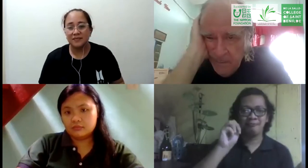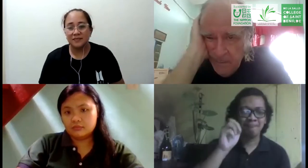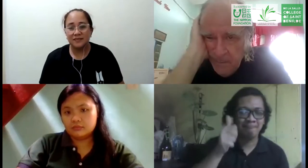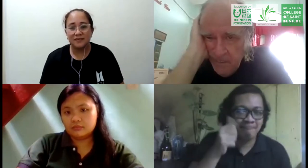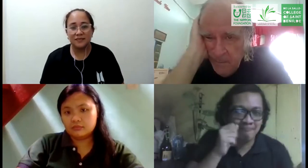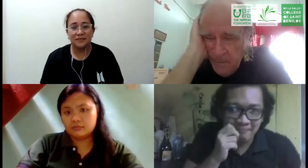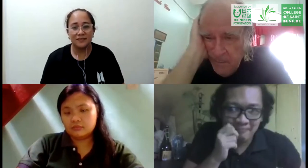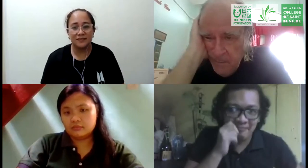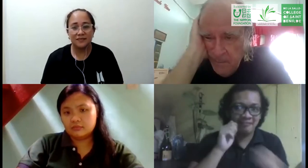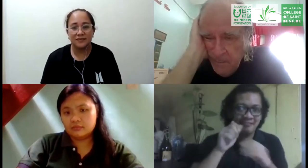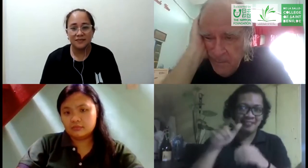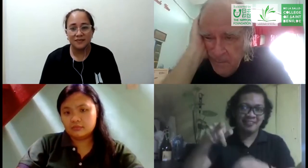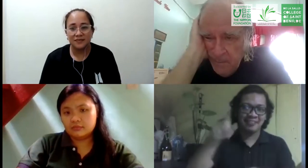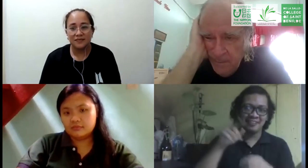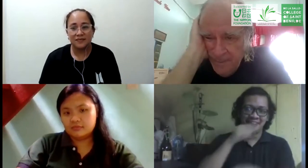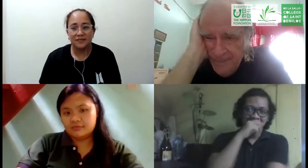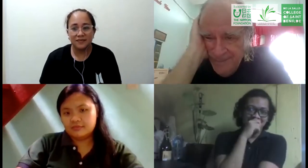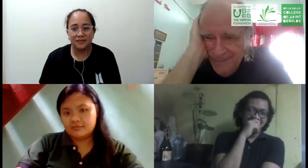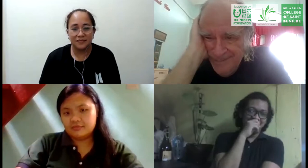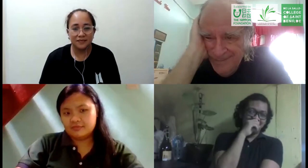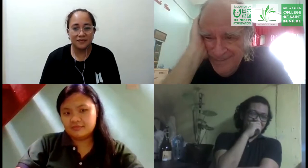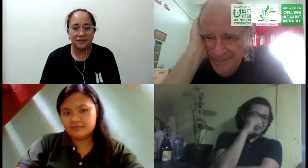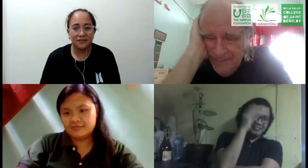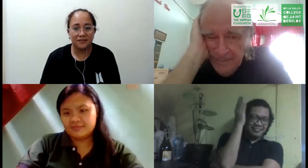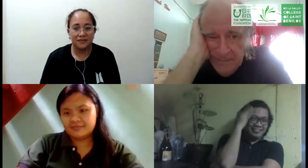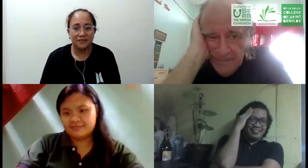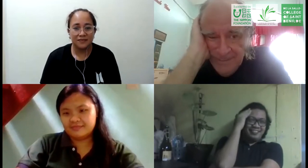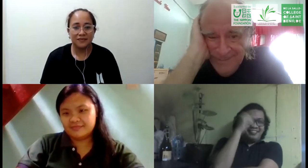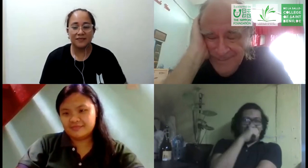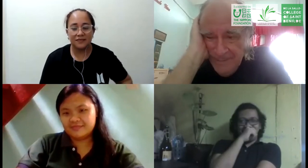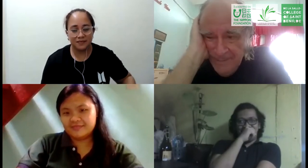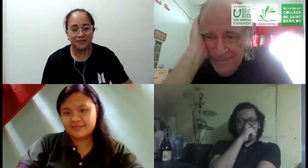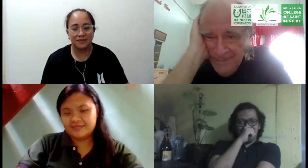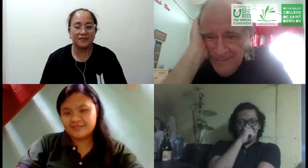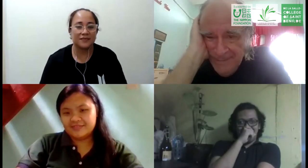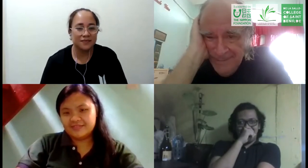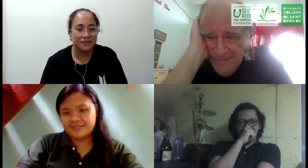just to do a double check. That's what I thought was going to happen. Shaq is saying, okay.